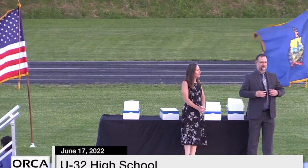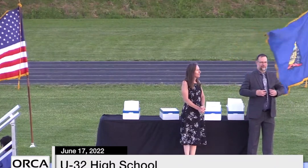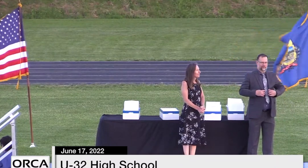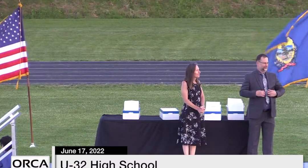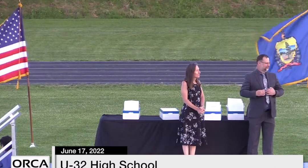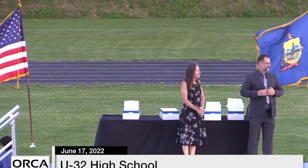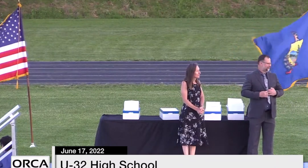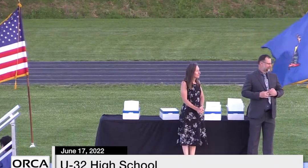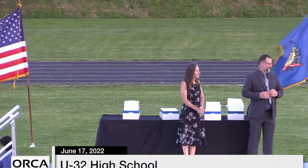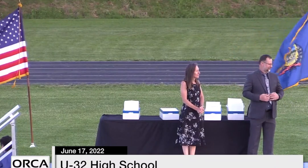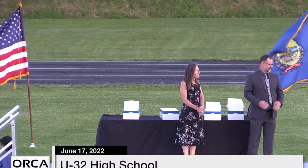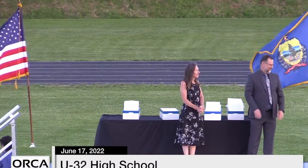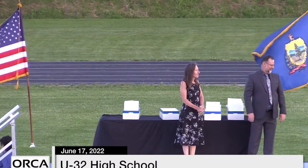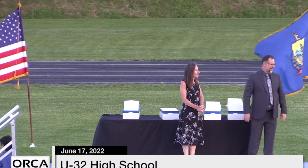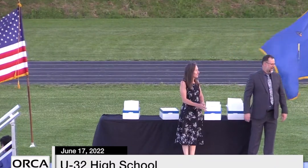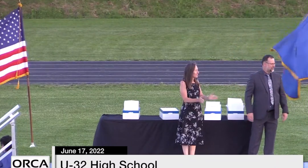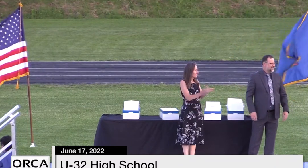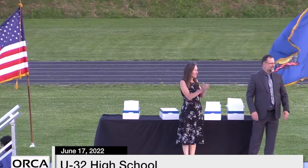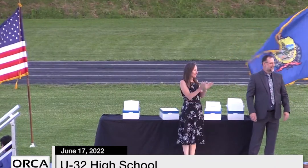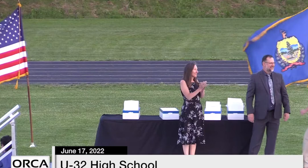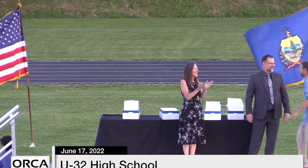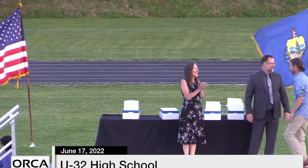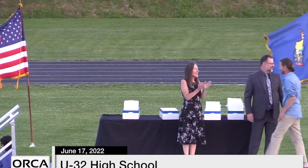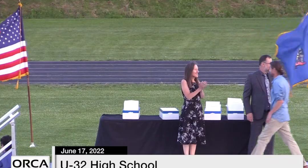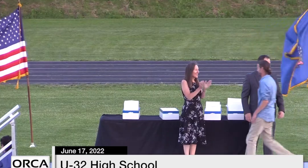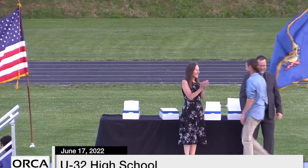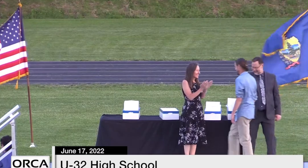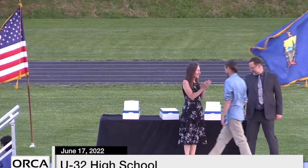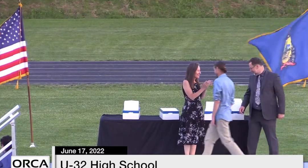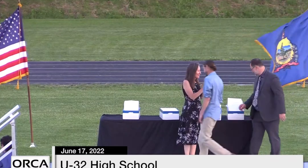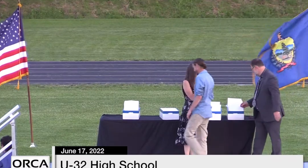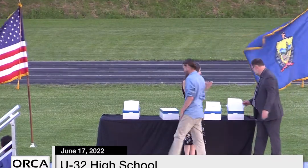Emily Isabel Coates.